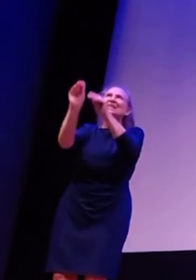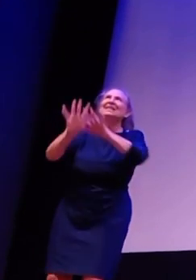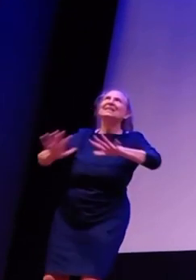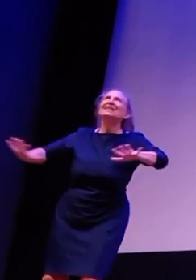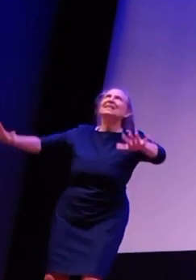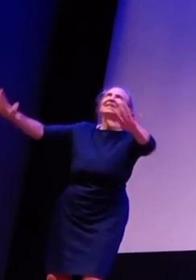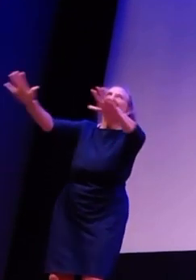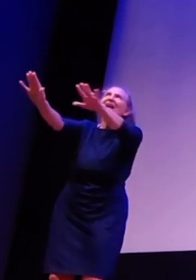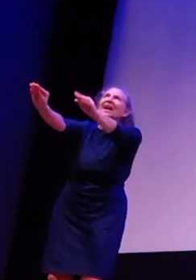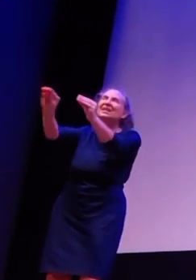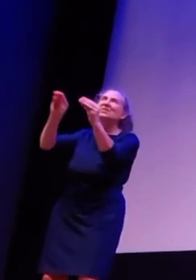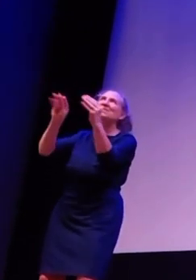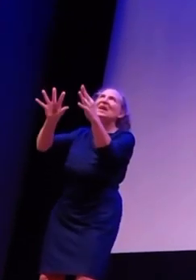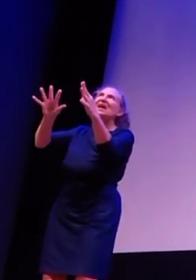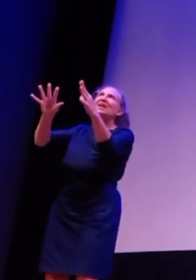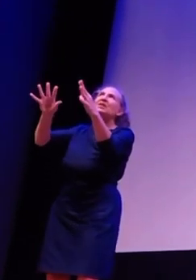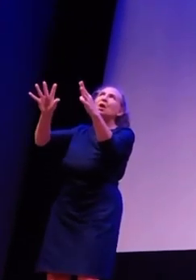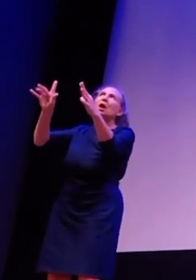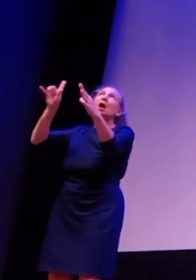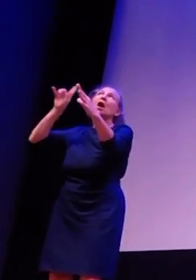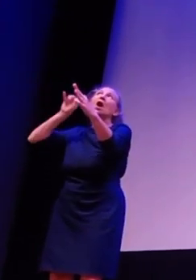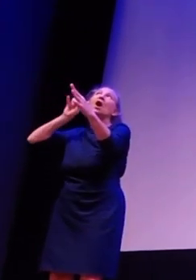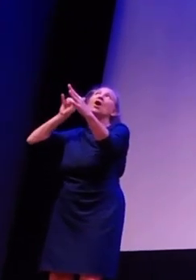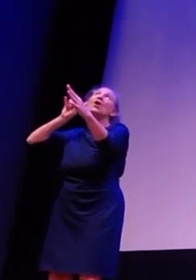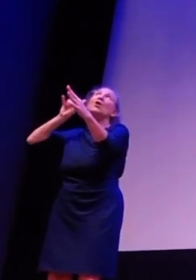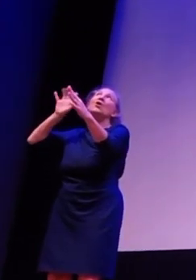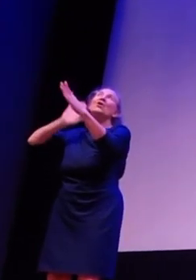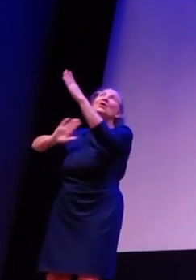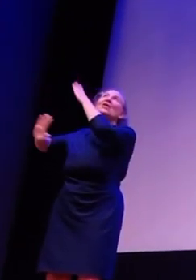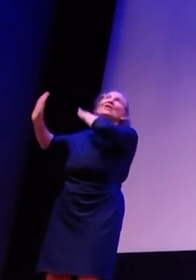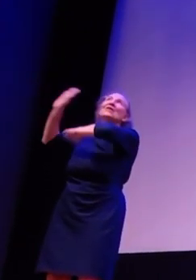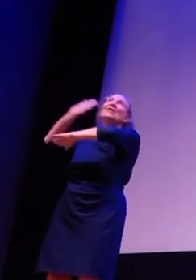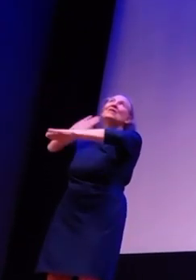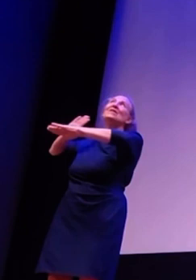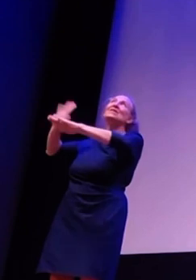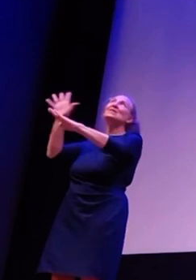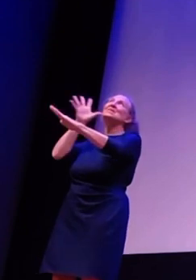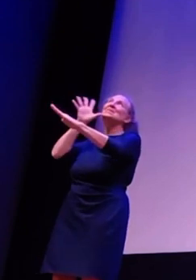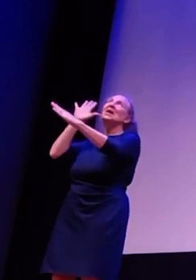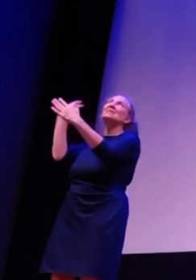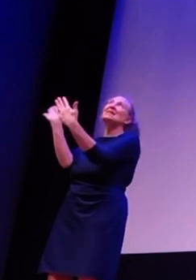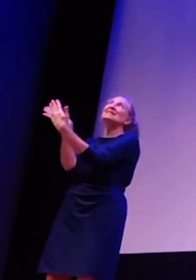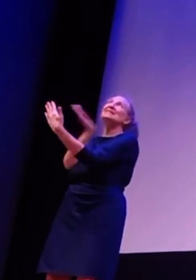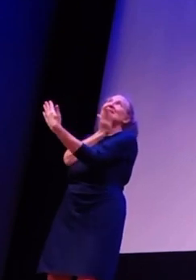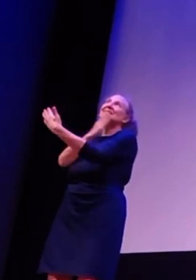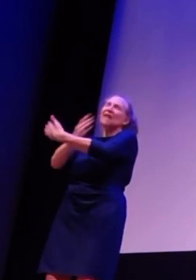land that I heard of once in a